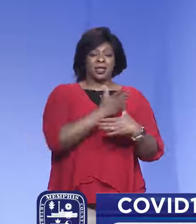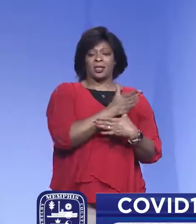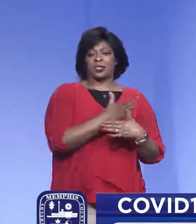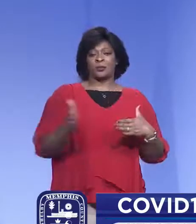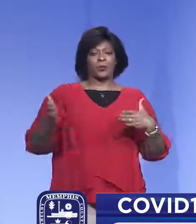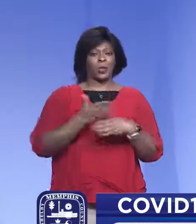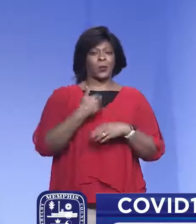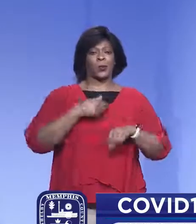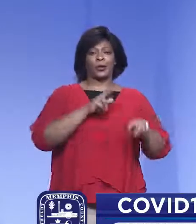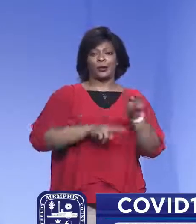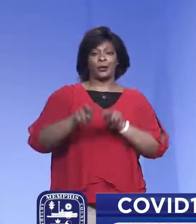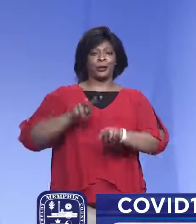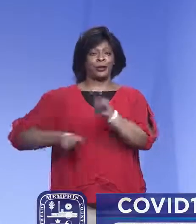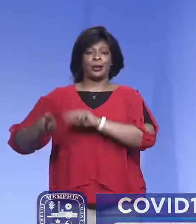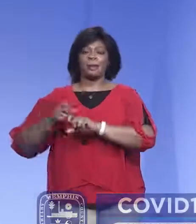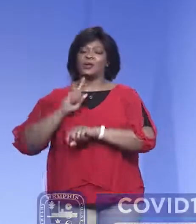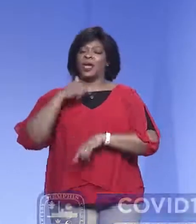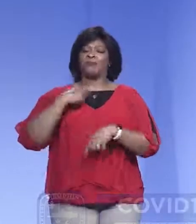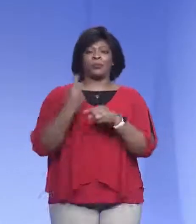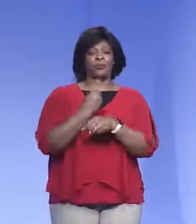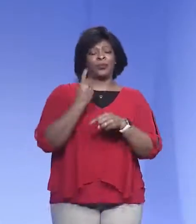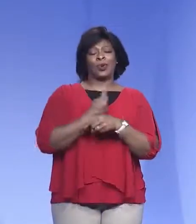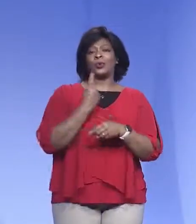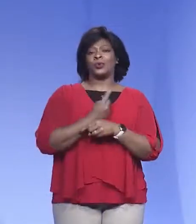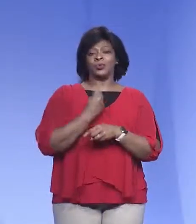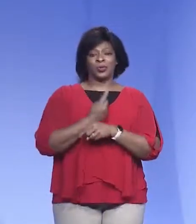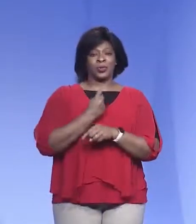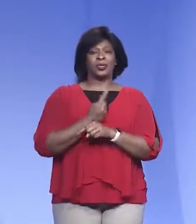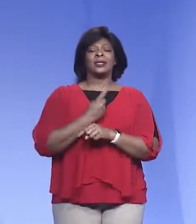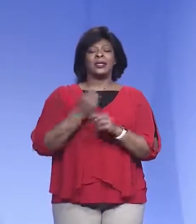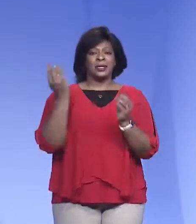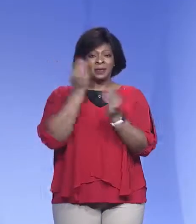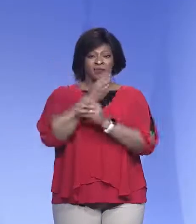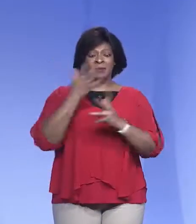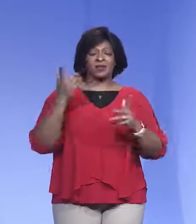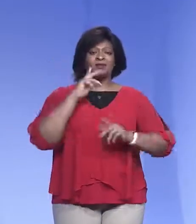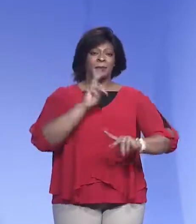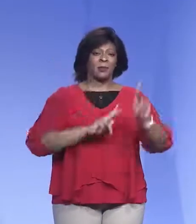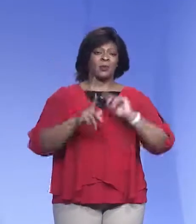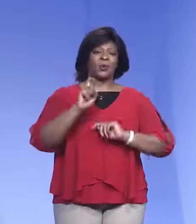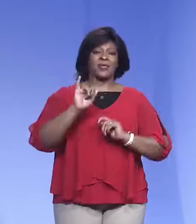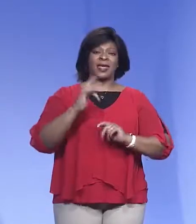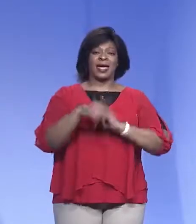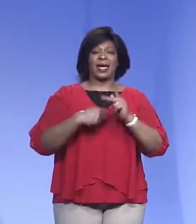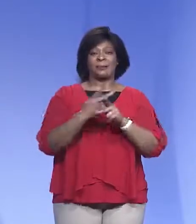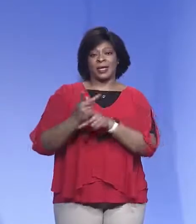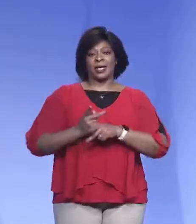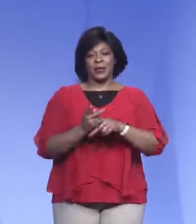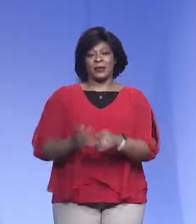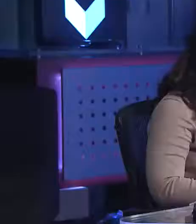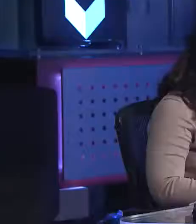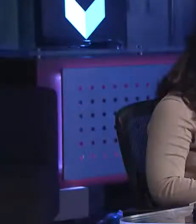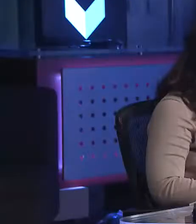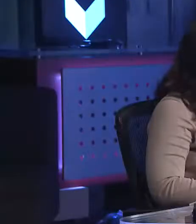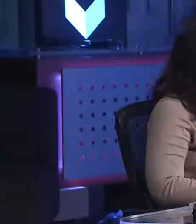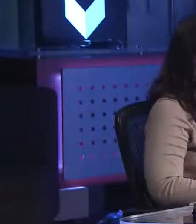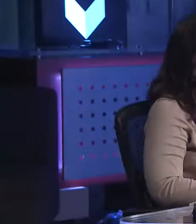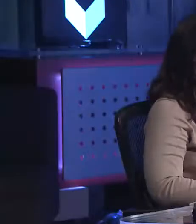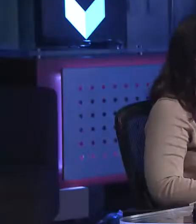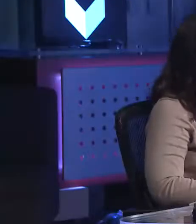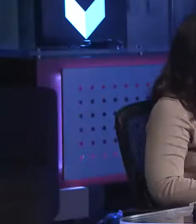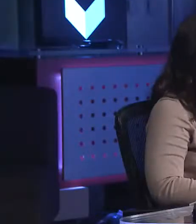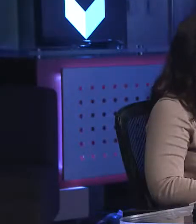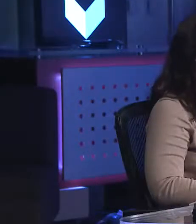we can take to make sure that we have the appropriate throughput for individuals who need that kind of care. You mentioned early